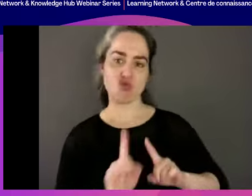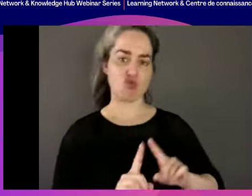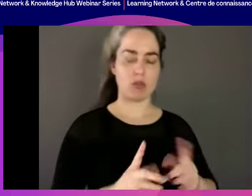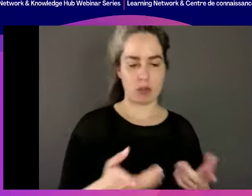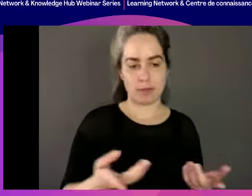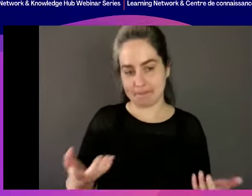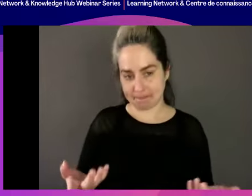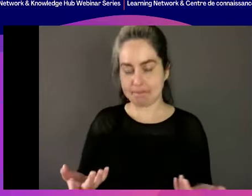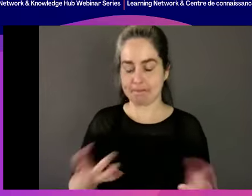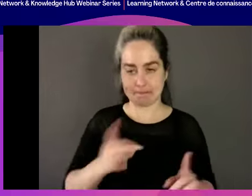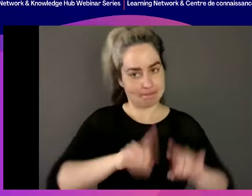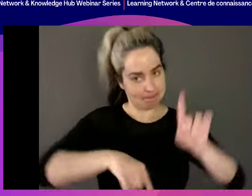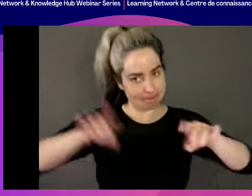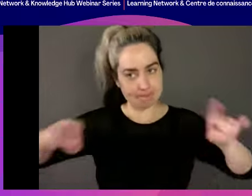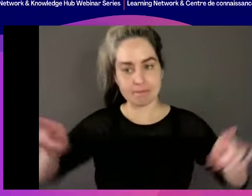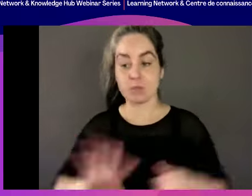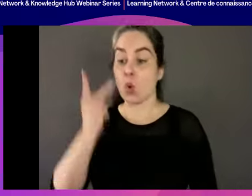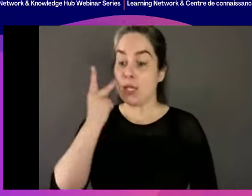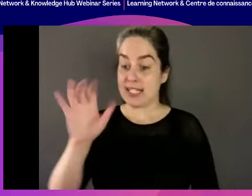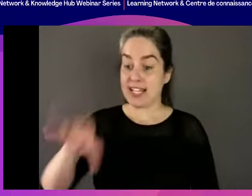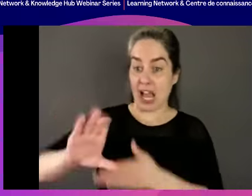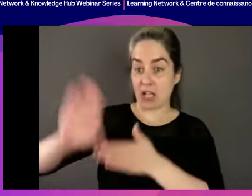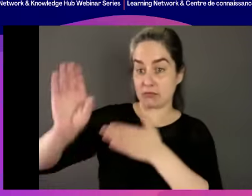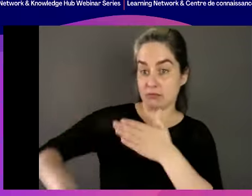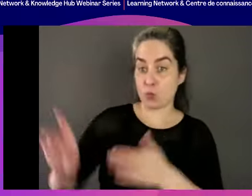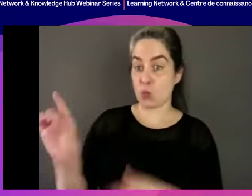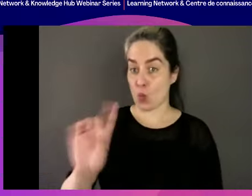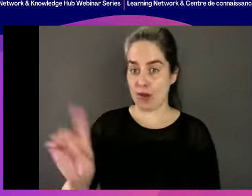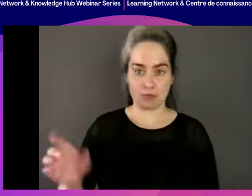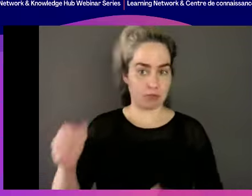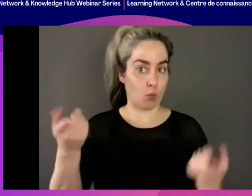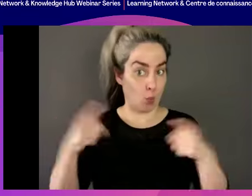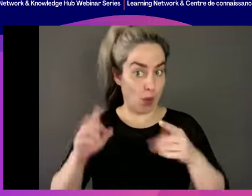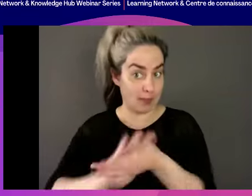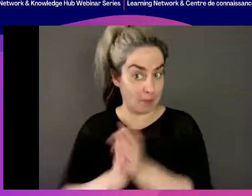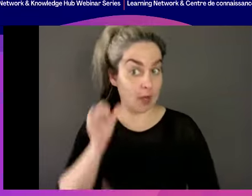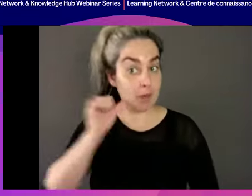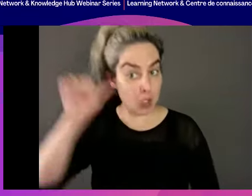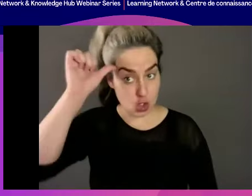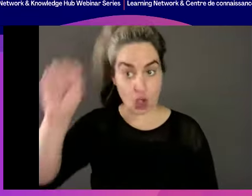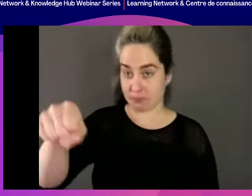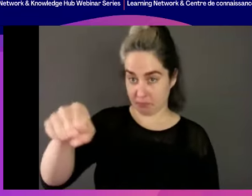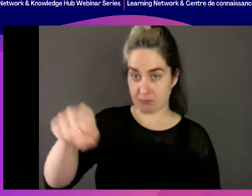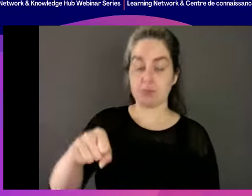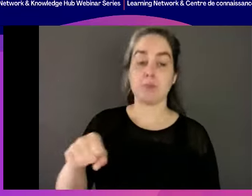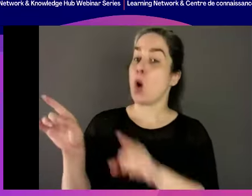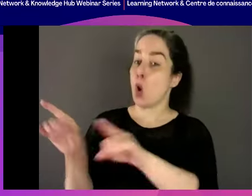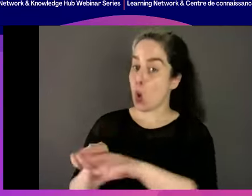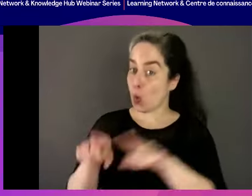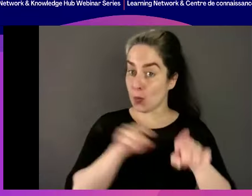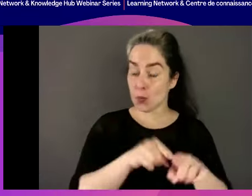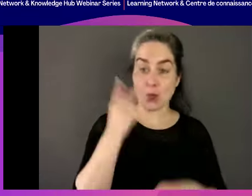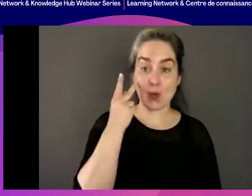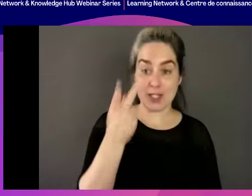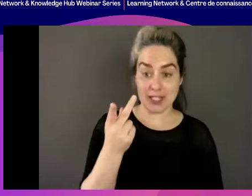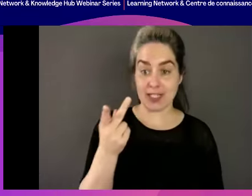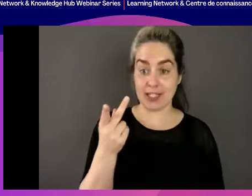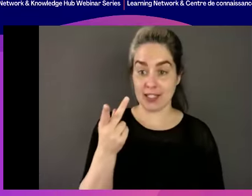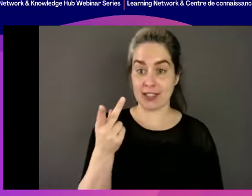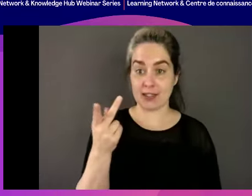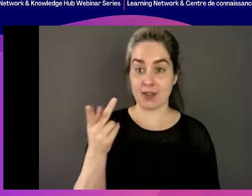these outcomes in adulthood, but we actually also see the effects of childhood